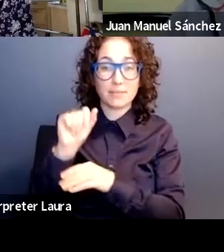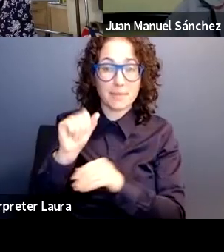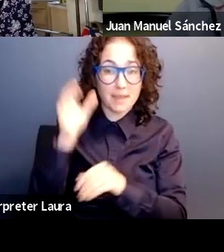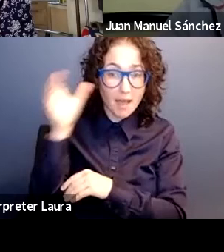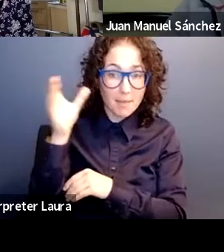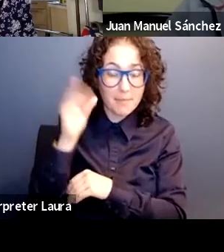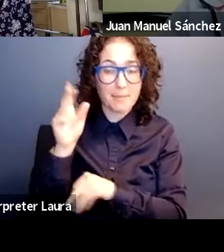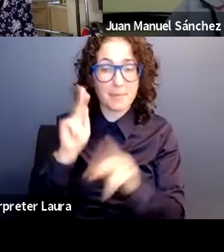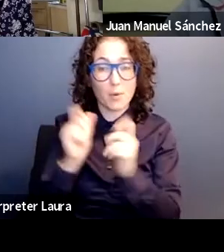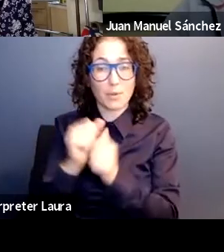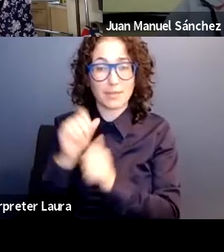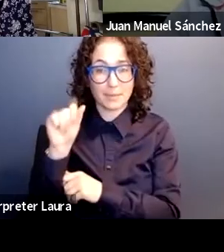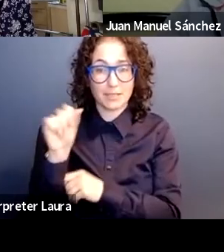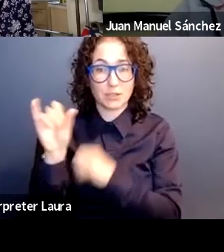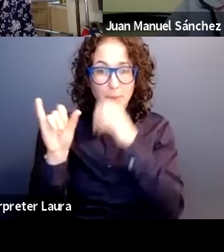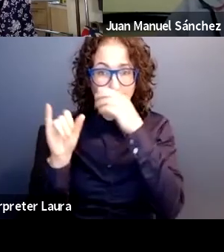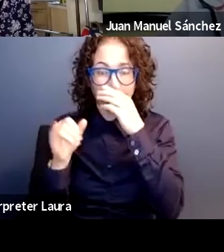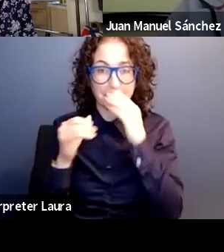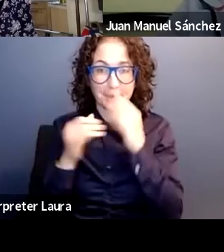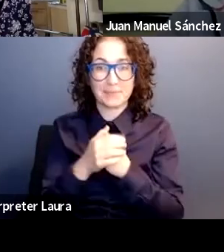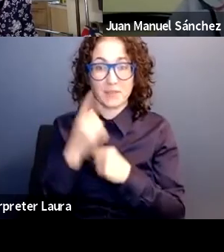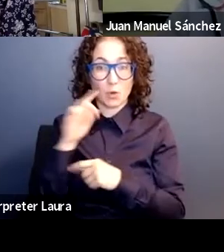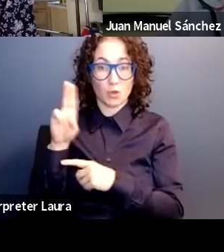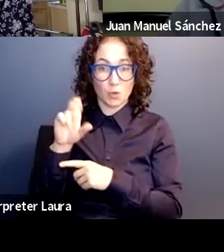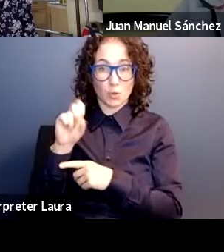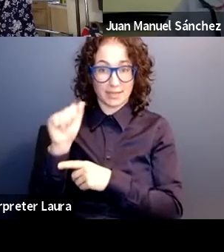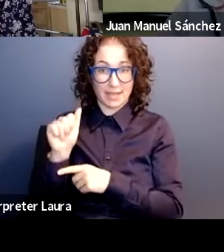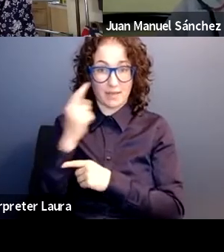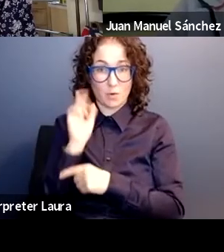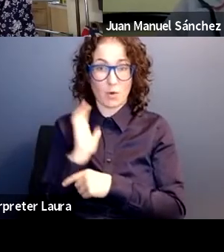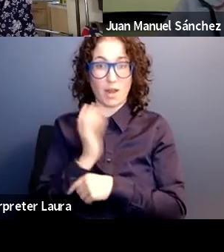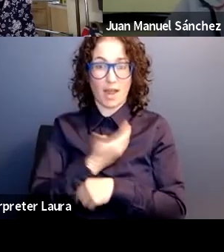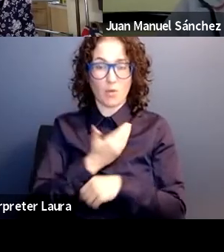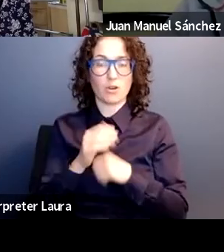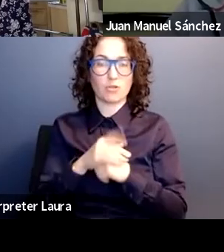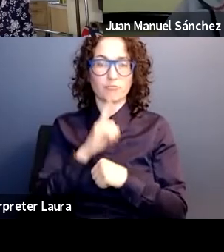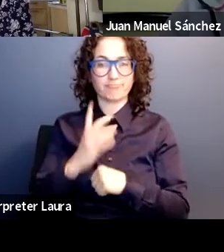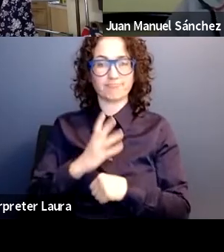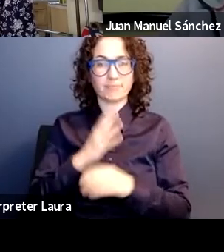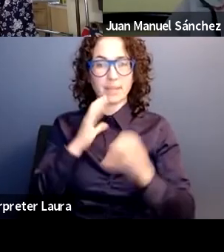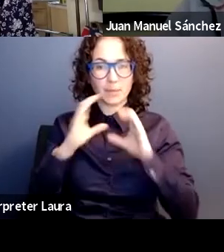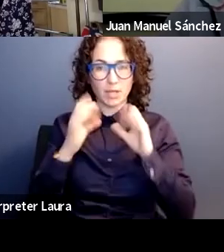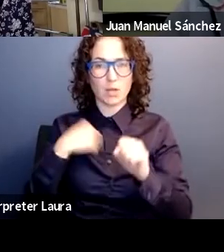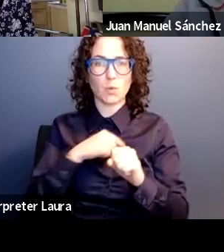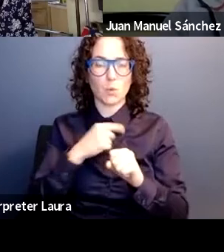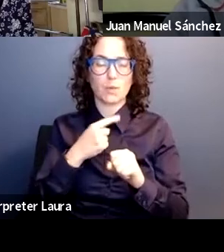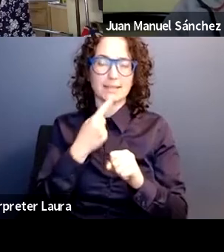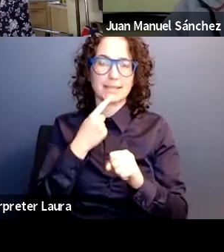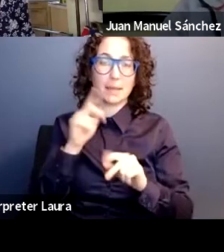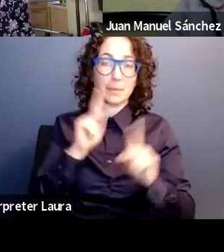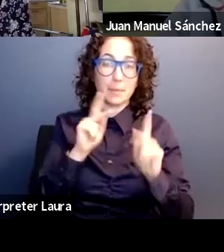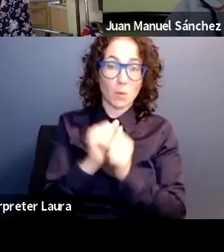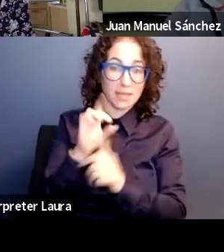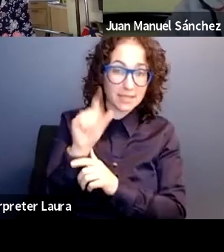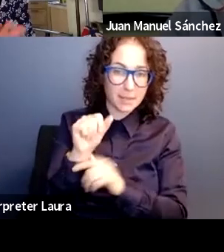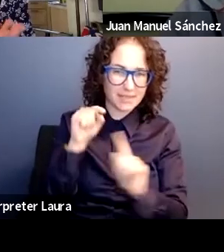people with disabilities. So for USAID, for our official communications, we use persons with disabilities. That's